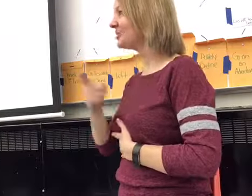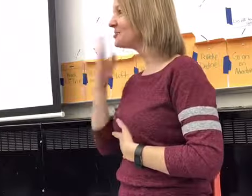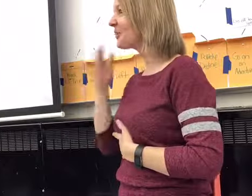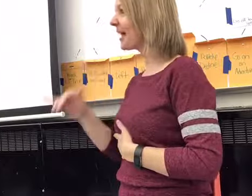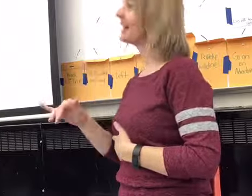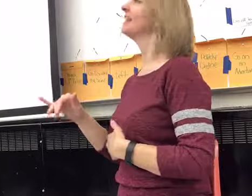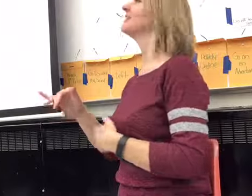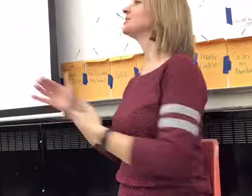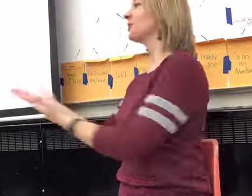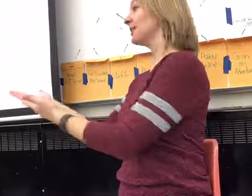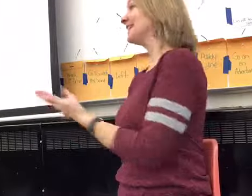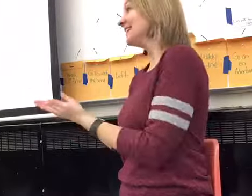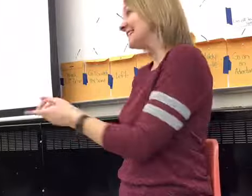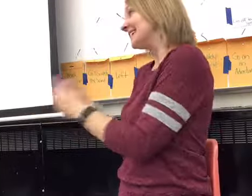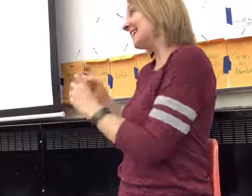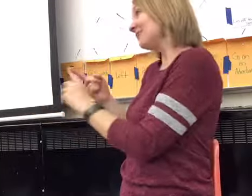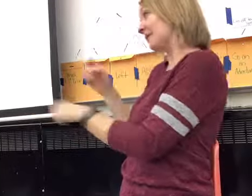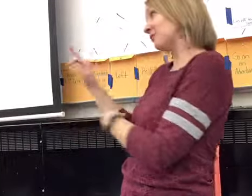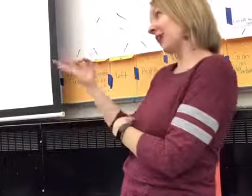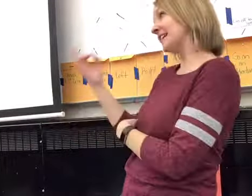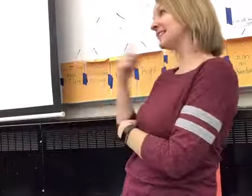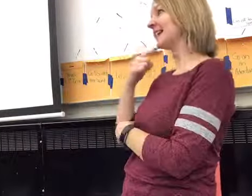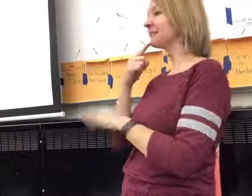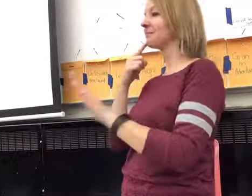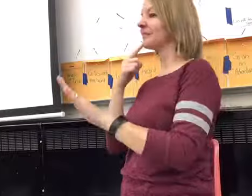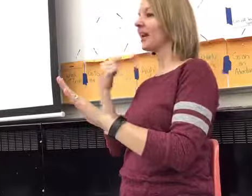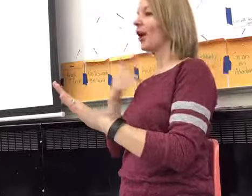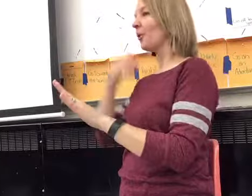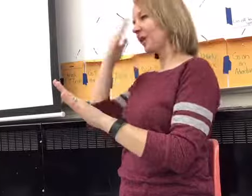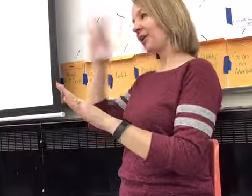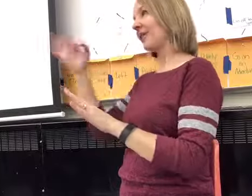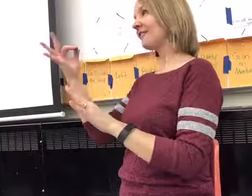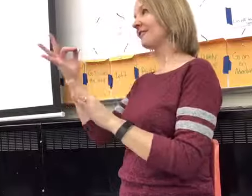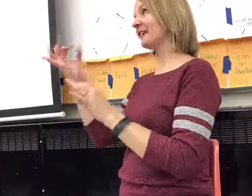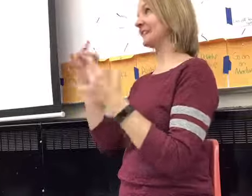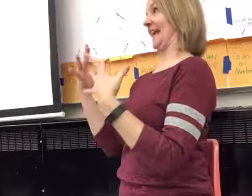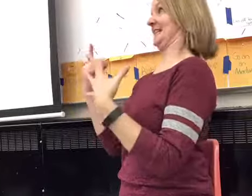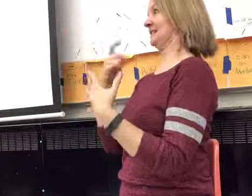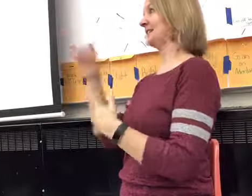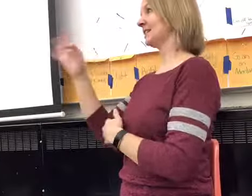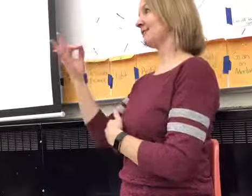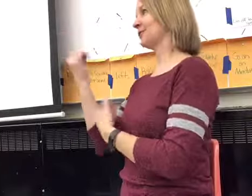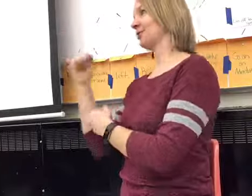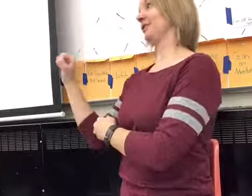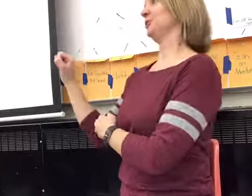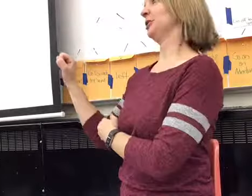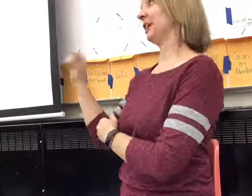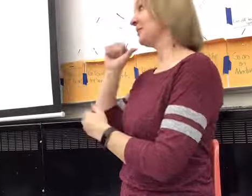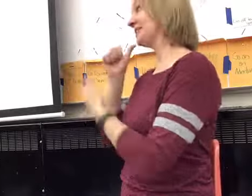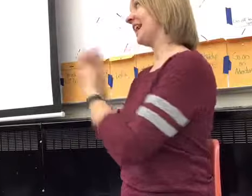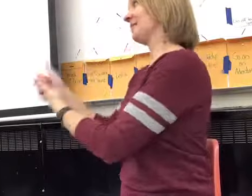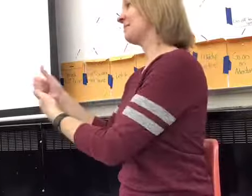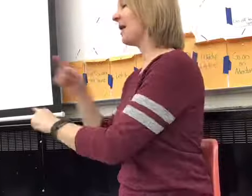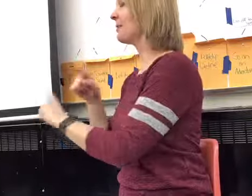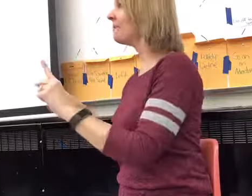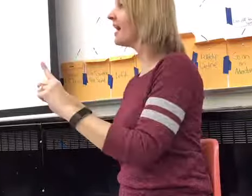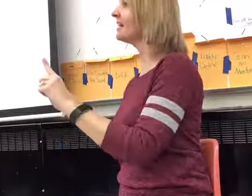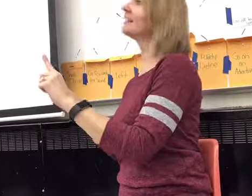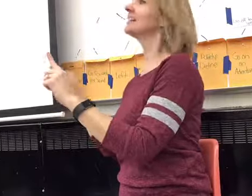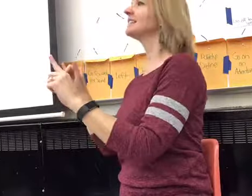as a gift, kind of saying, we know that France hates us because of the French Revolution, because we did not help them out. But this is kind of that reconciliation